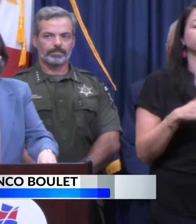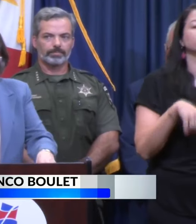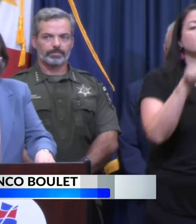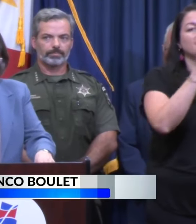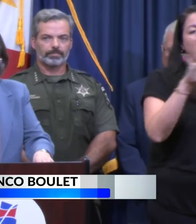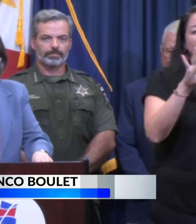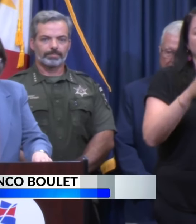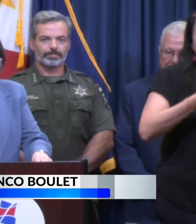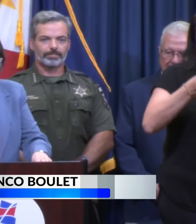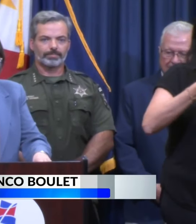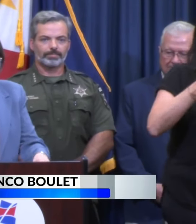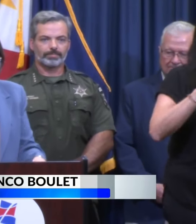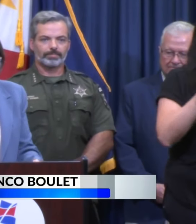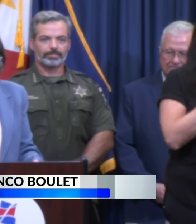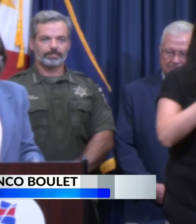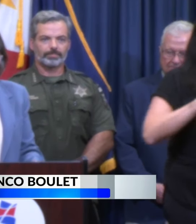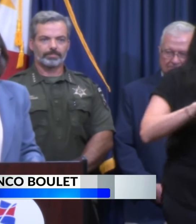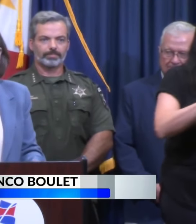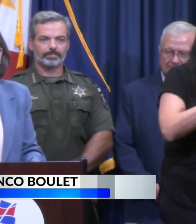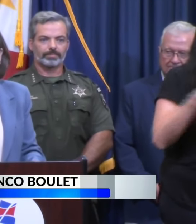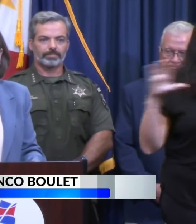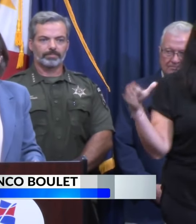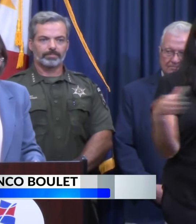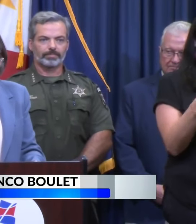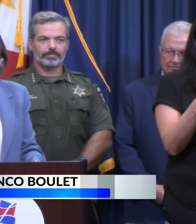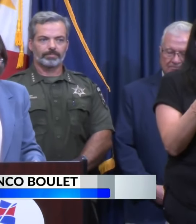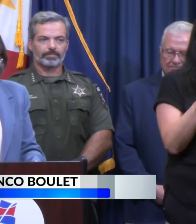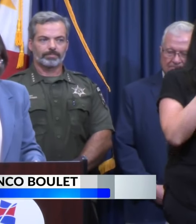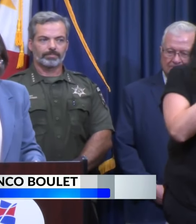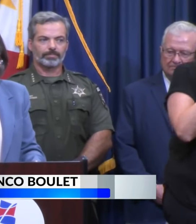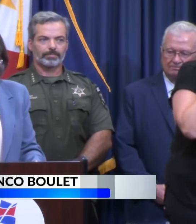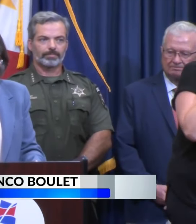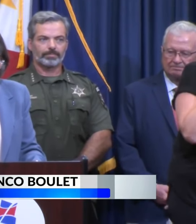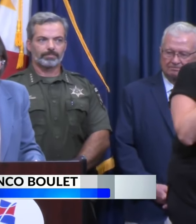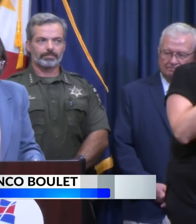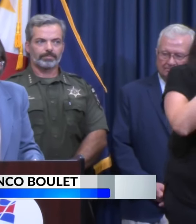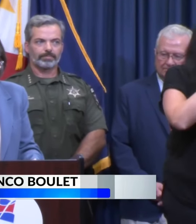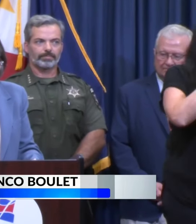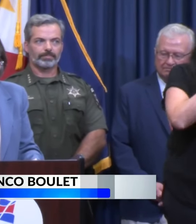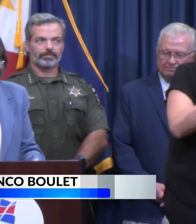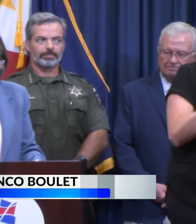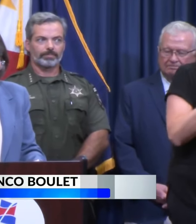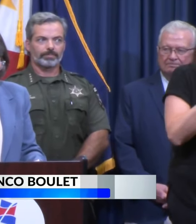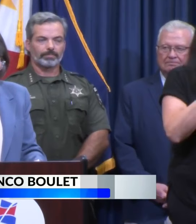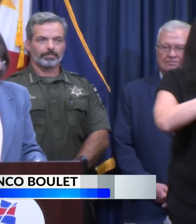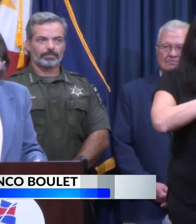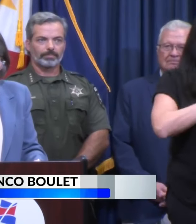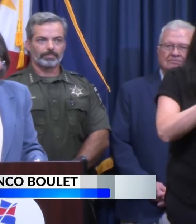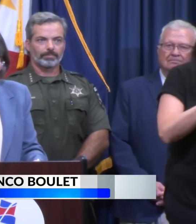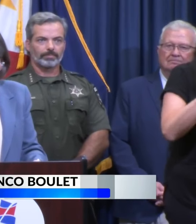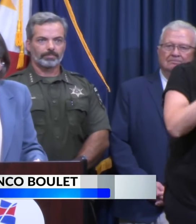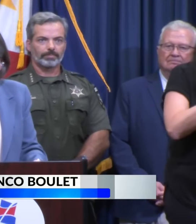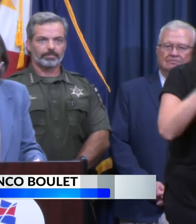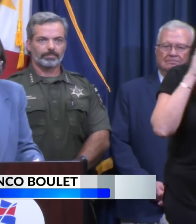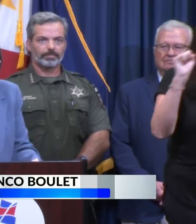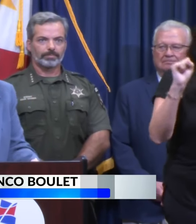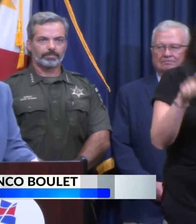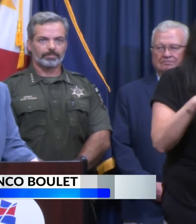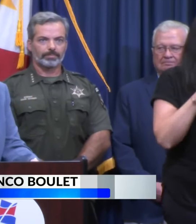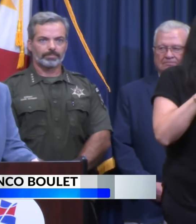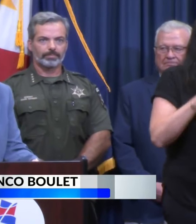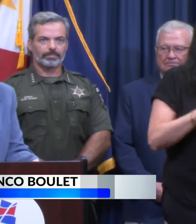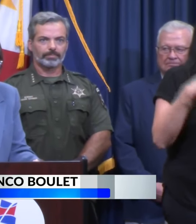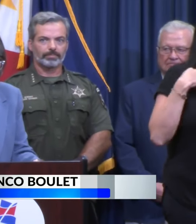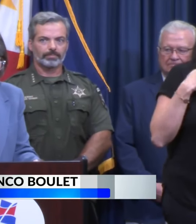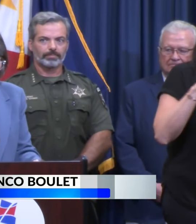Emergency Operations Team together, which included mayors, law enforcement agencies, school officials, state representatives, volunteer agencies, and